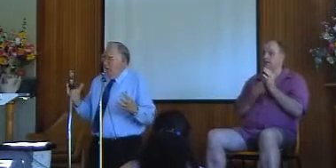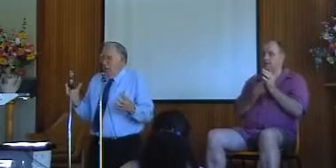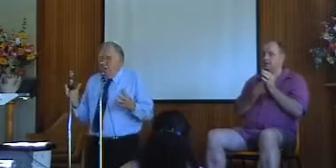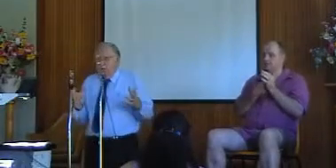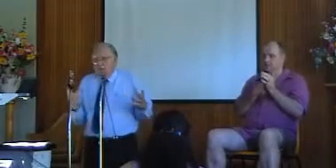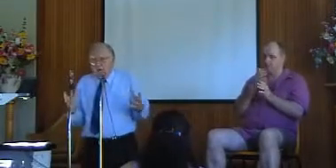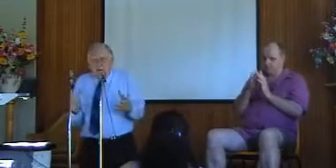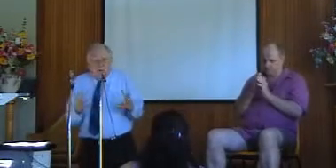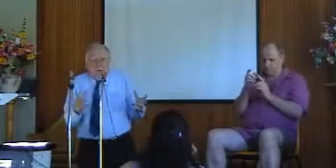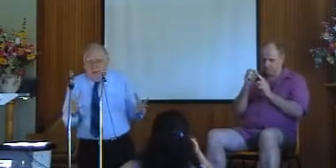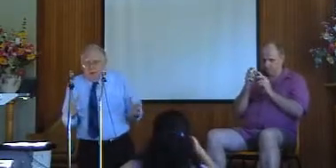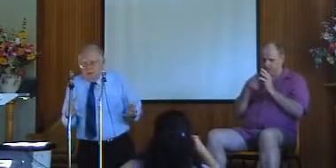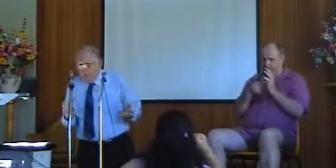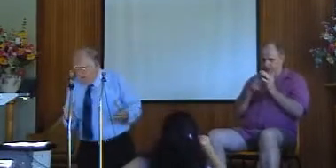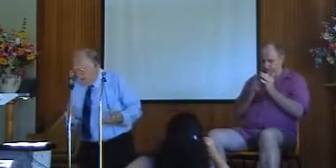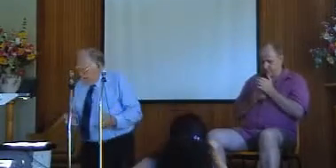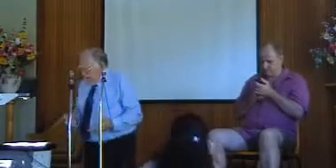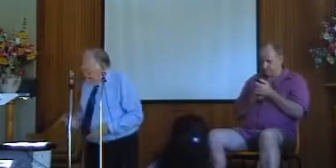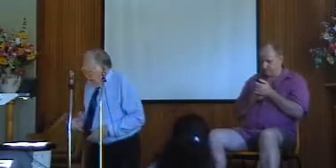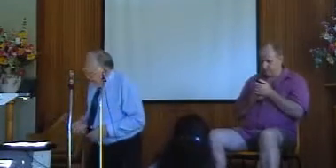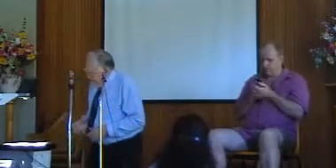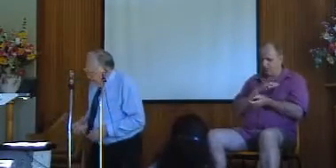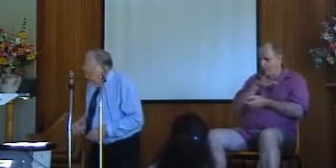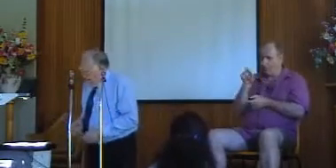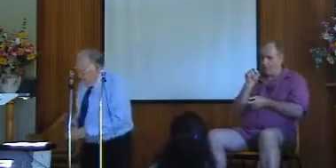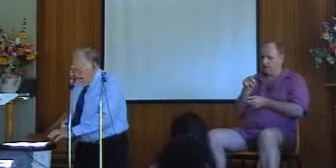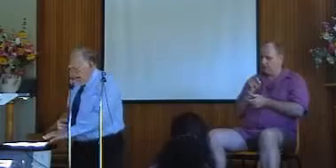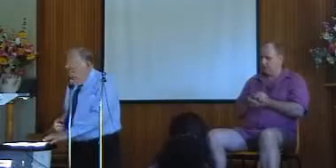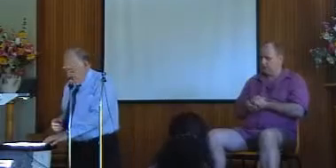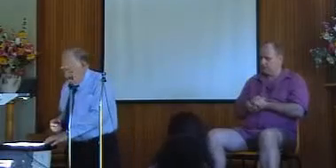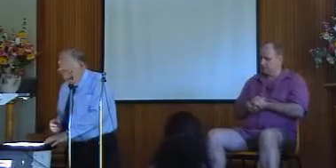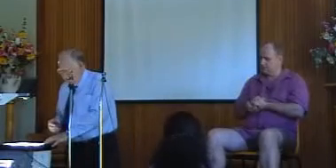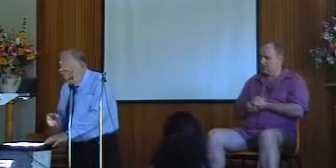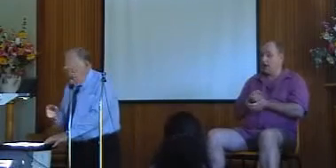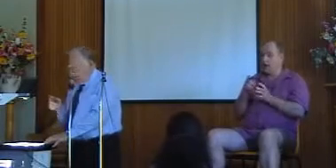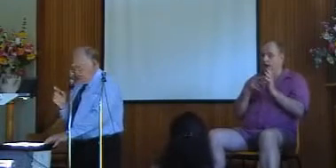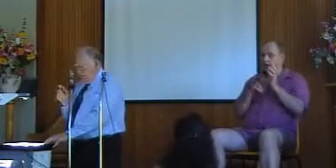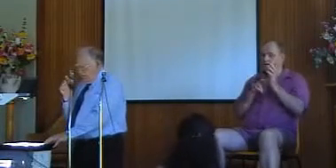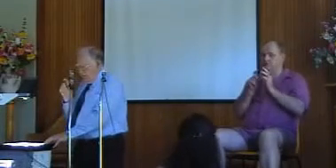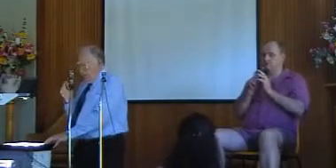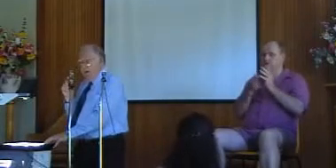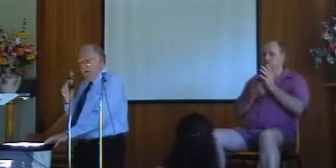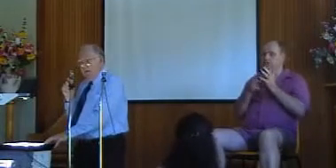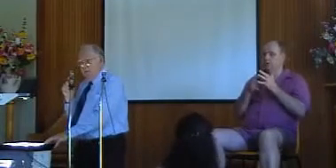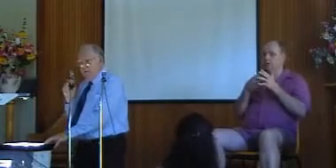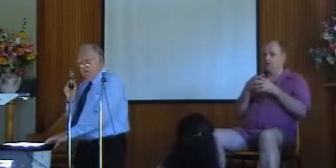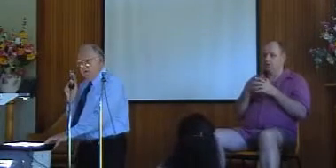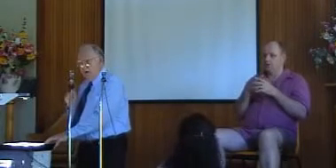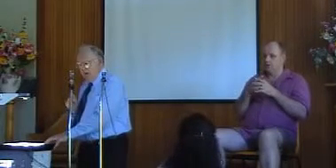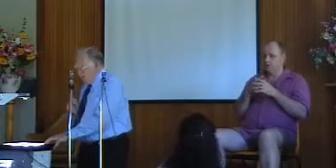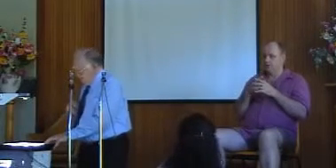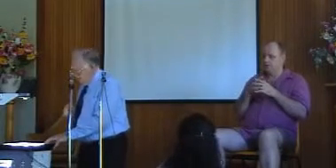wonder what on earth you've got on your hands. And here's this fellow Andrew. He's